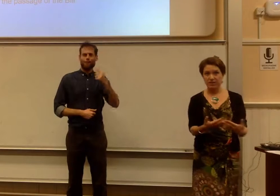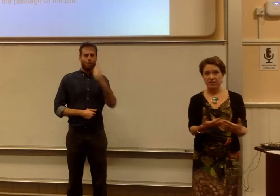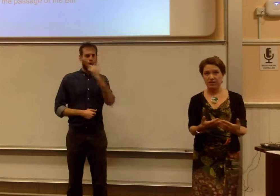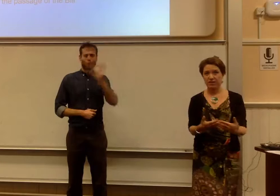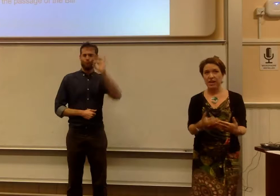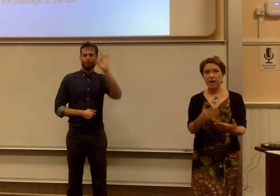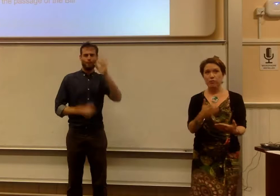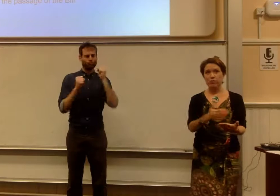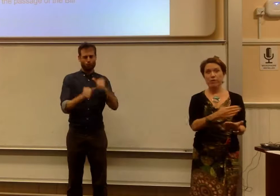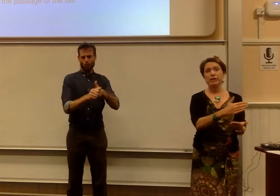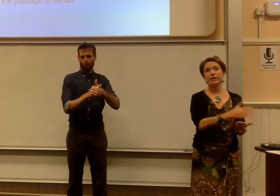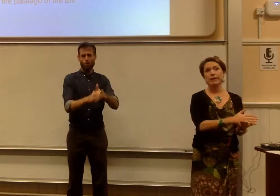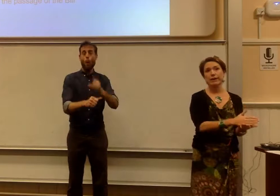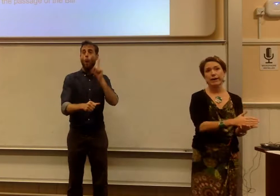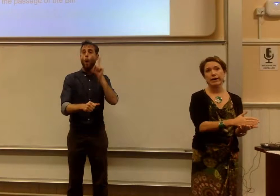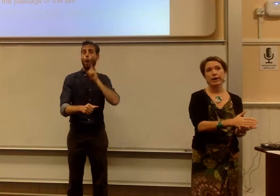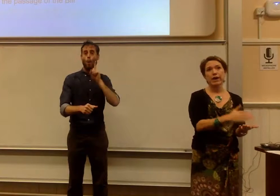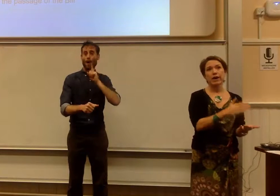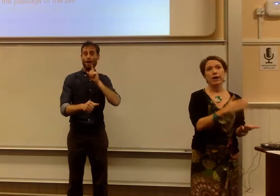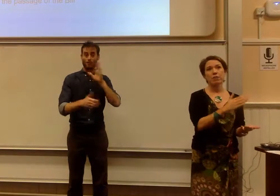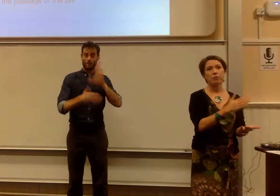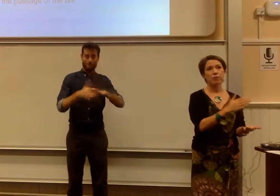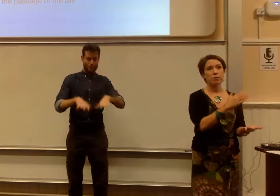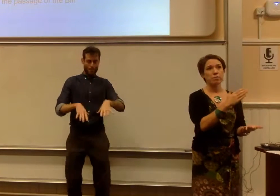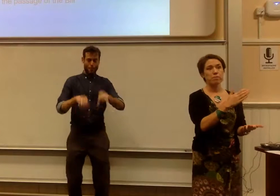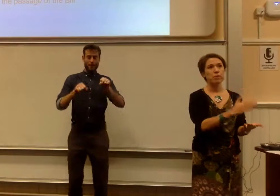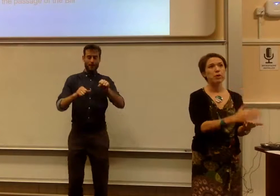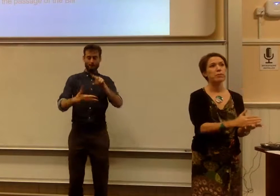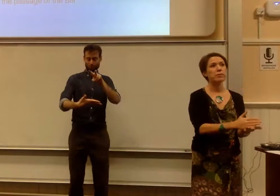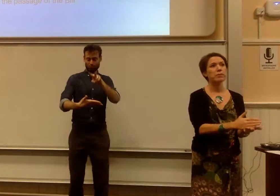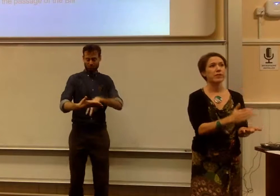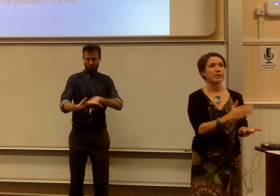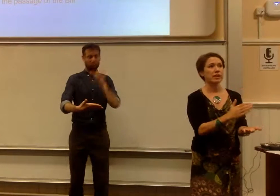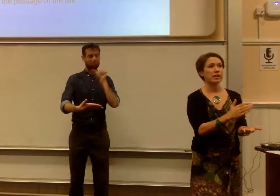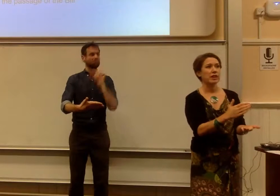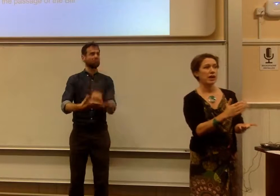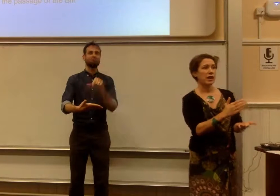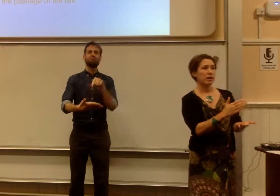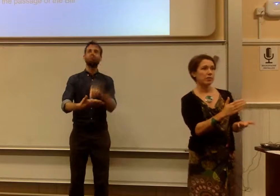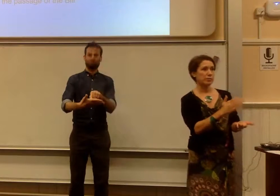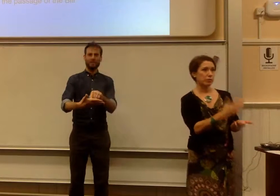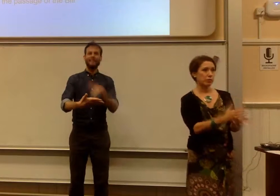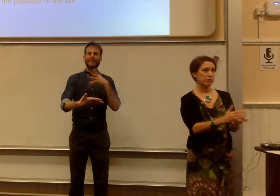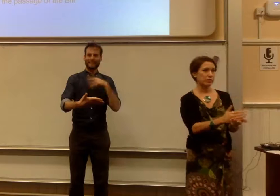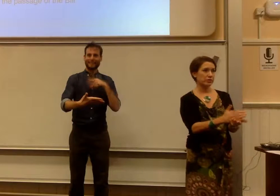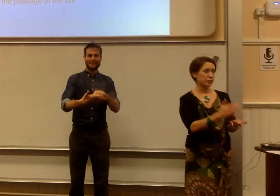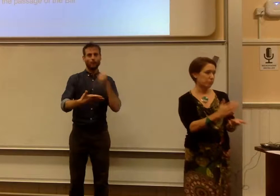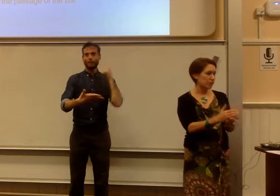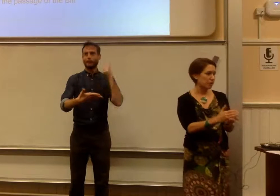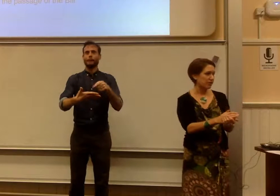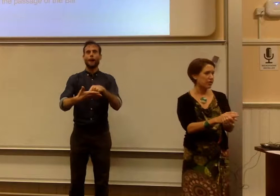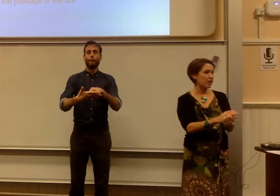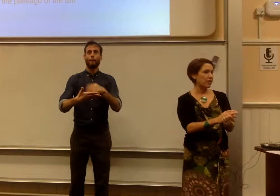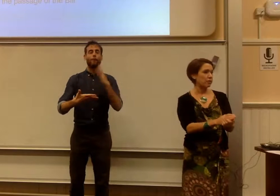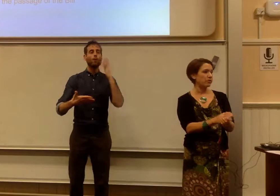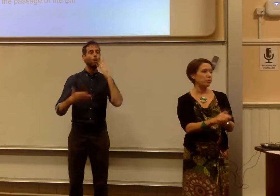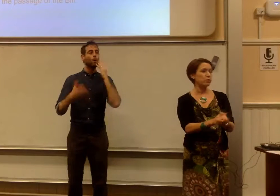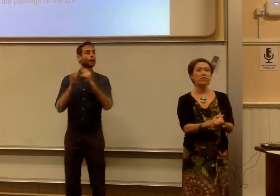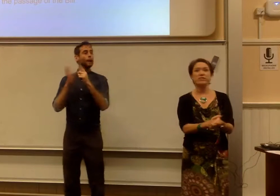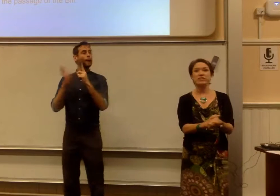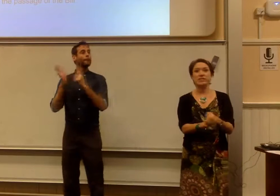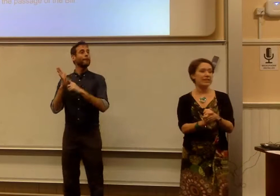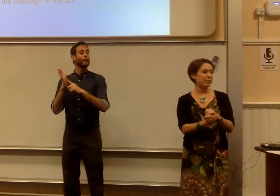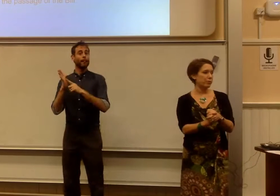from the start, and we were very clear from the moment that the the bill was published that